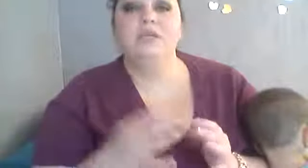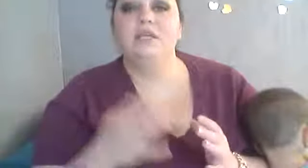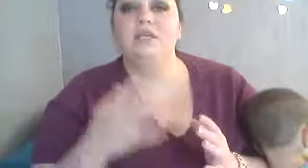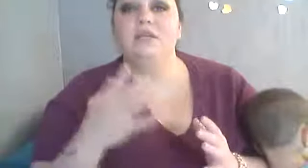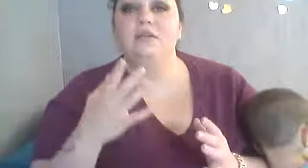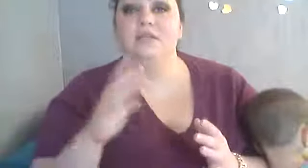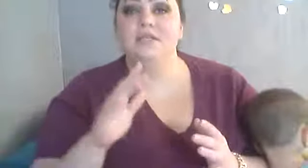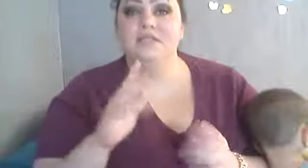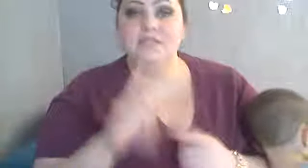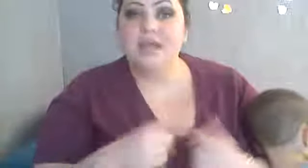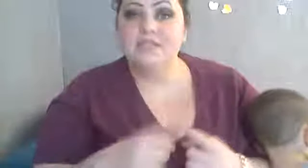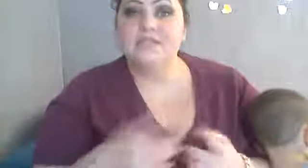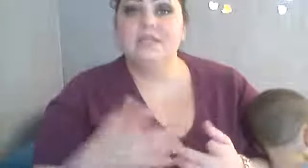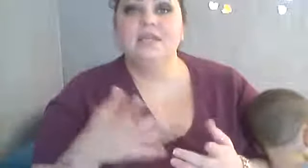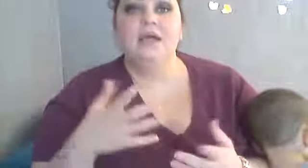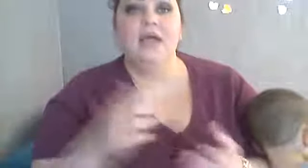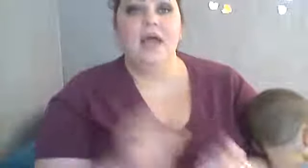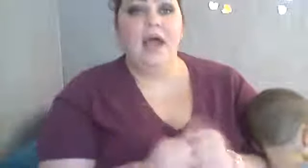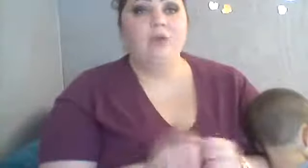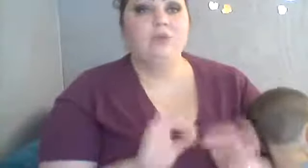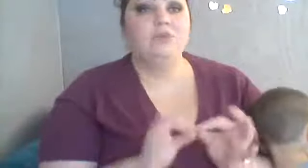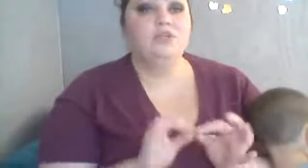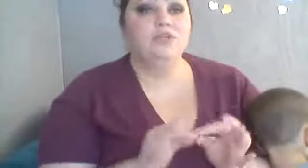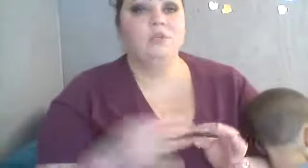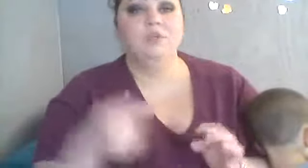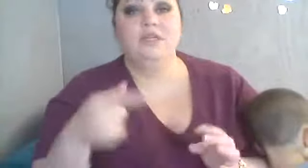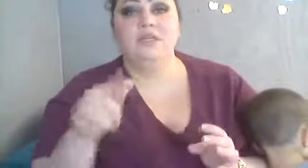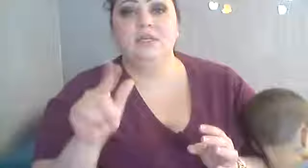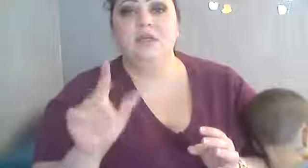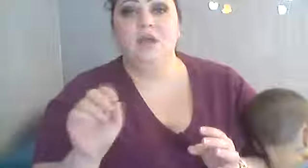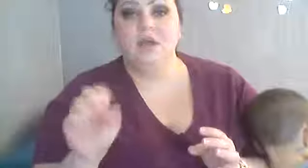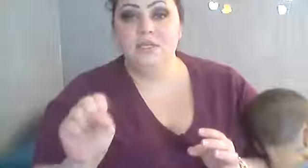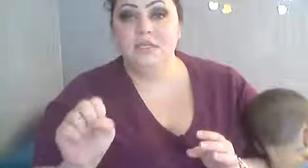interpreting the signs, and how are you interpreting the glossing?